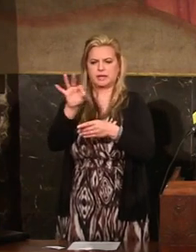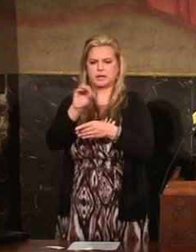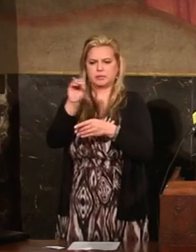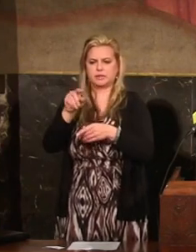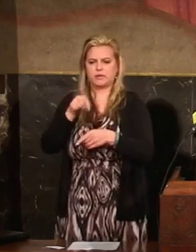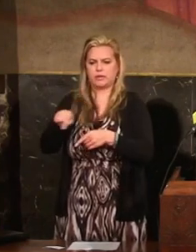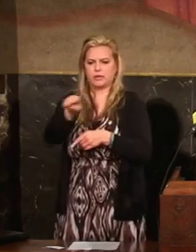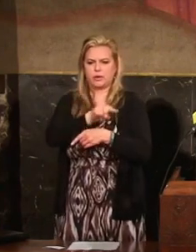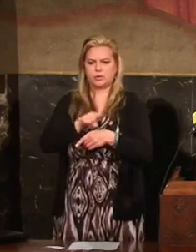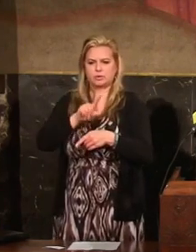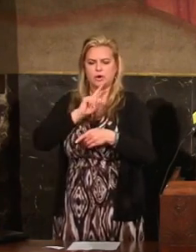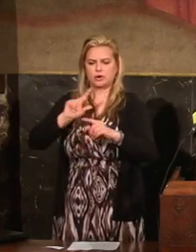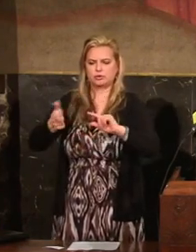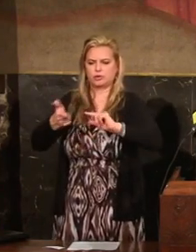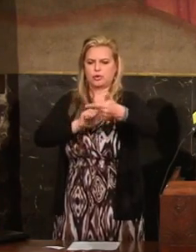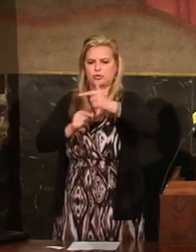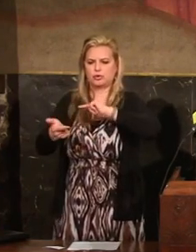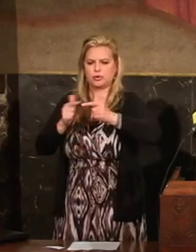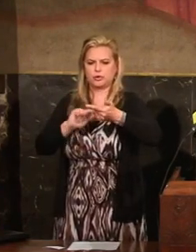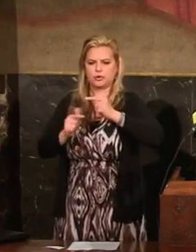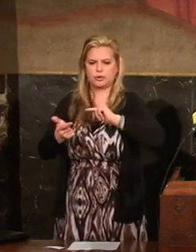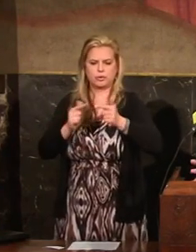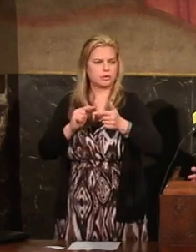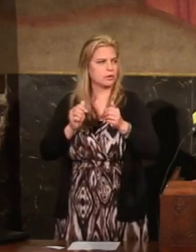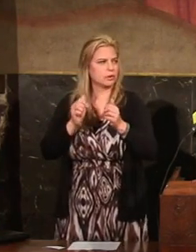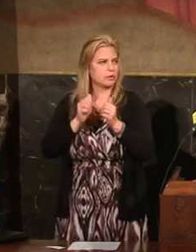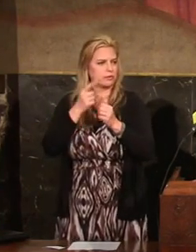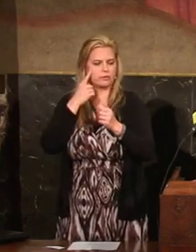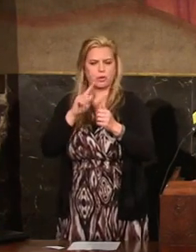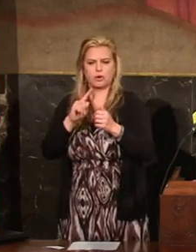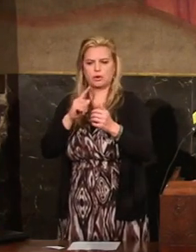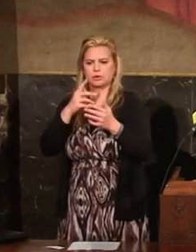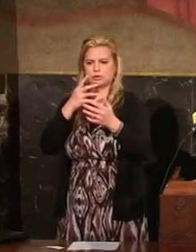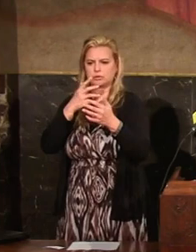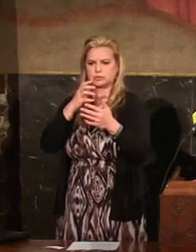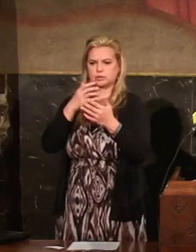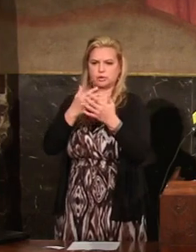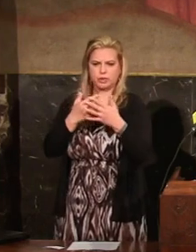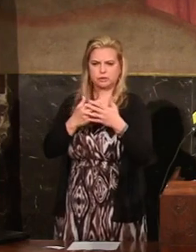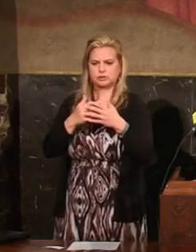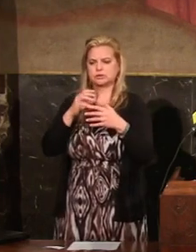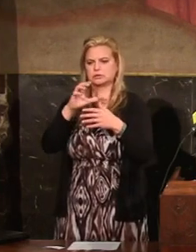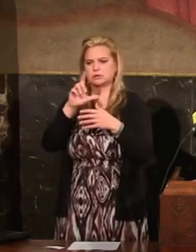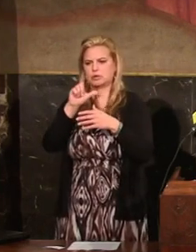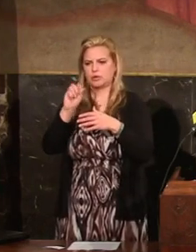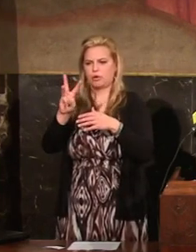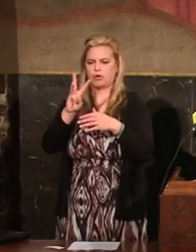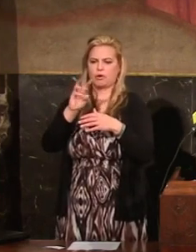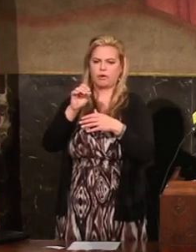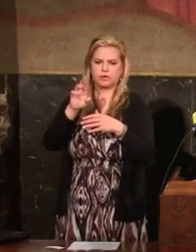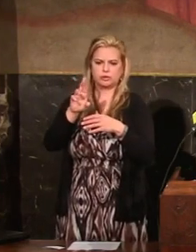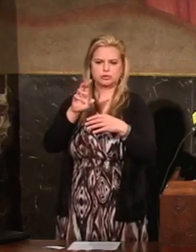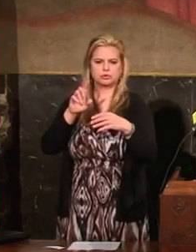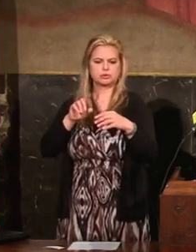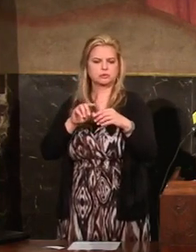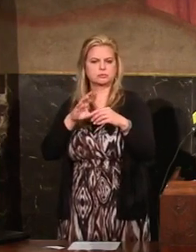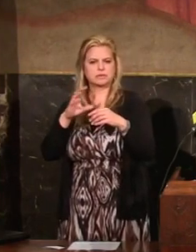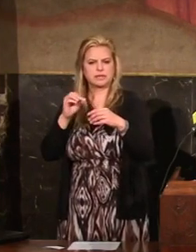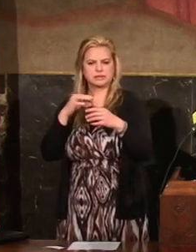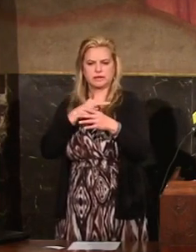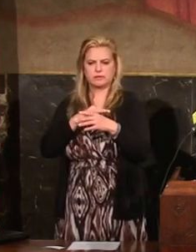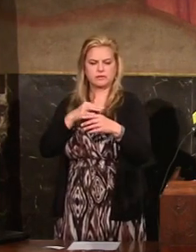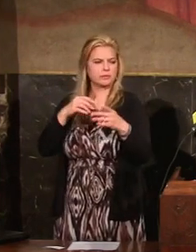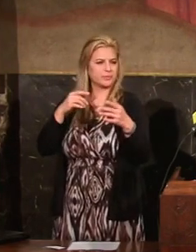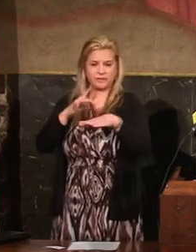those vacancies are turnover with correctional officers and probably medical staff. So what does that mean? So you take vacancies and money? Right